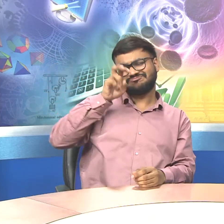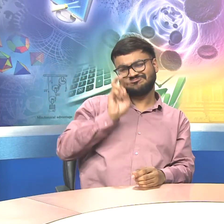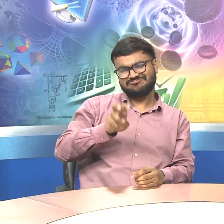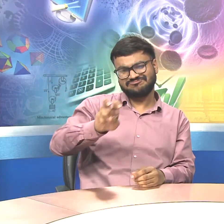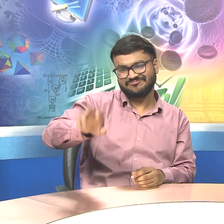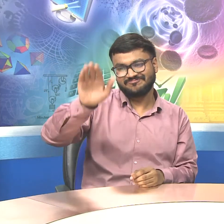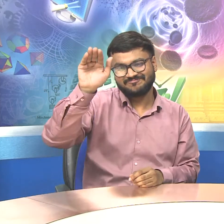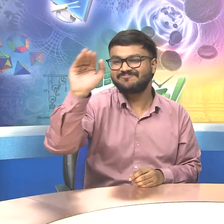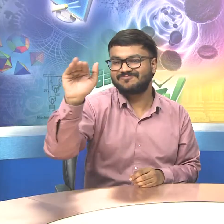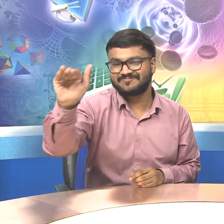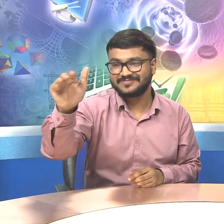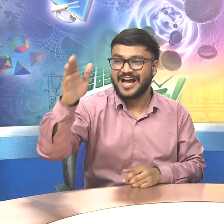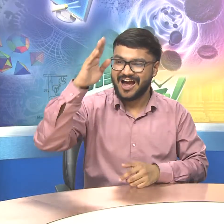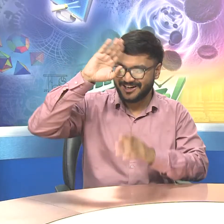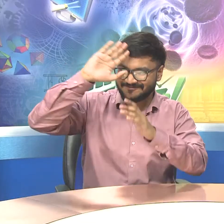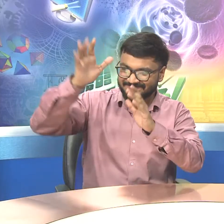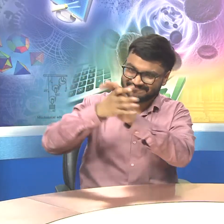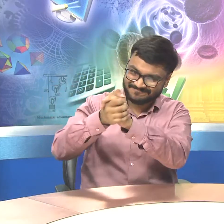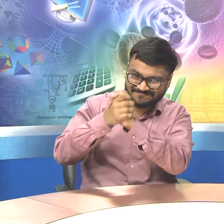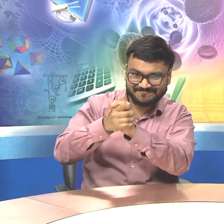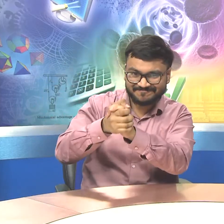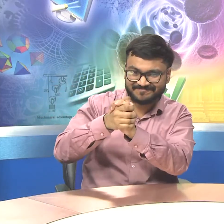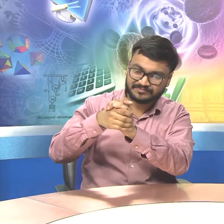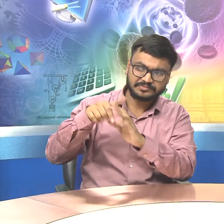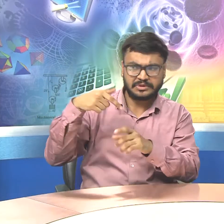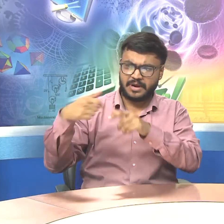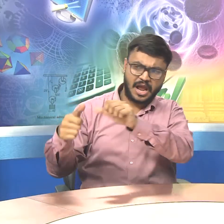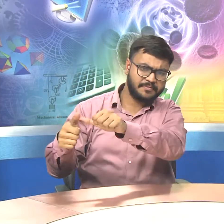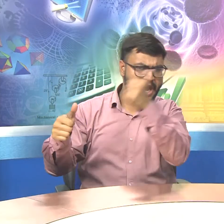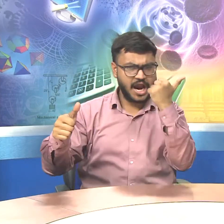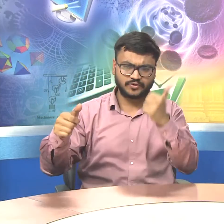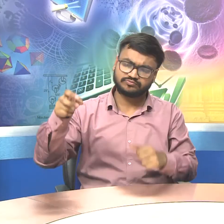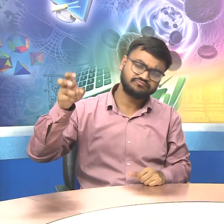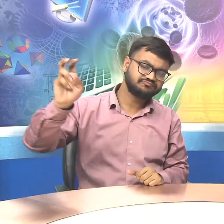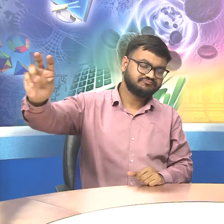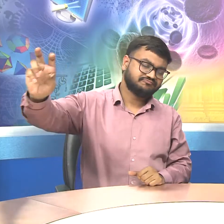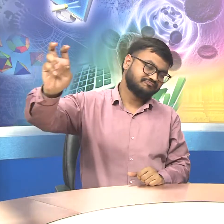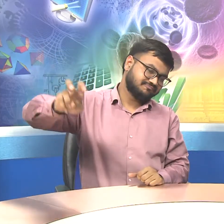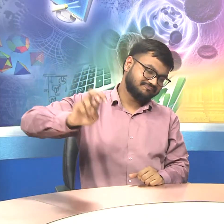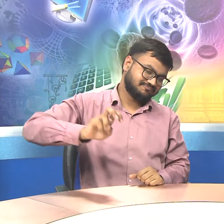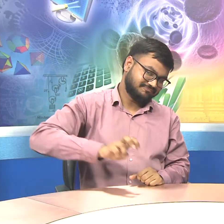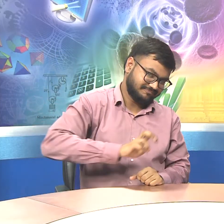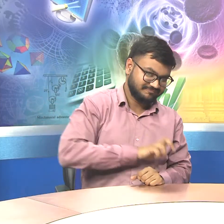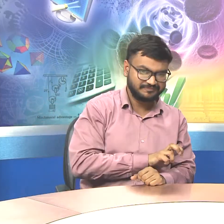For example, at far I called my friend.